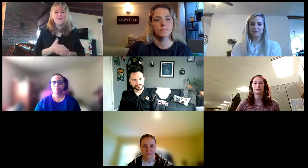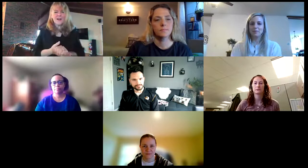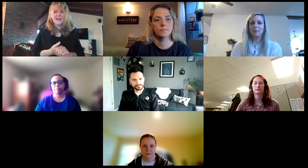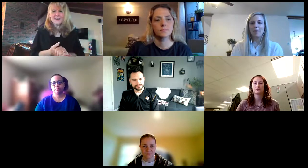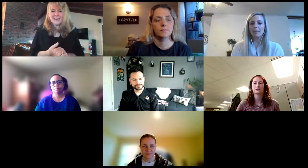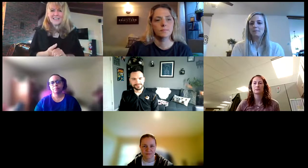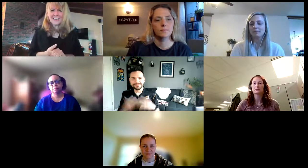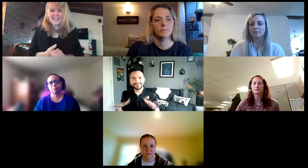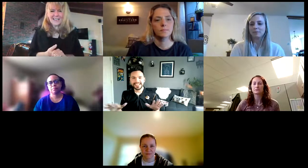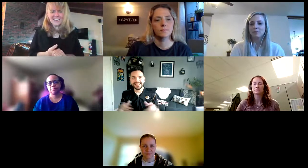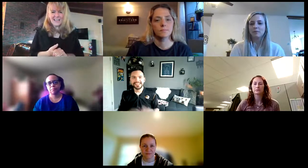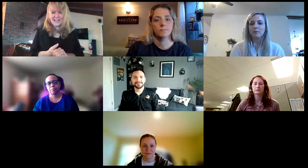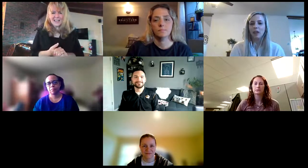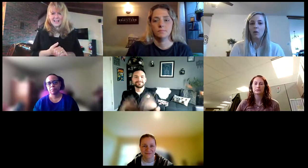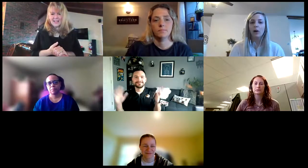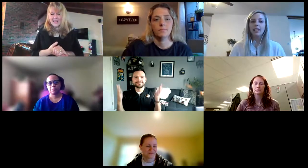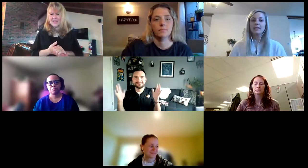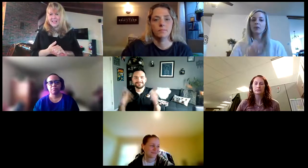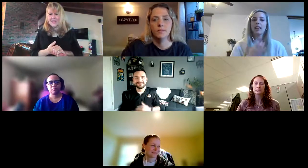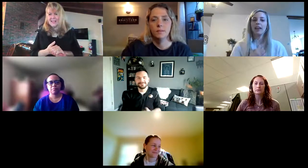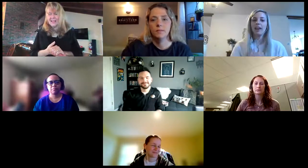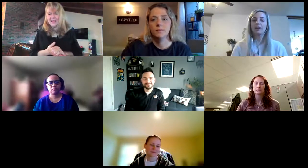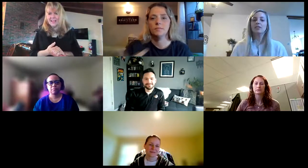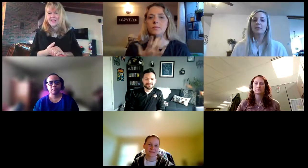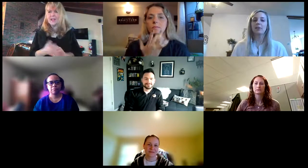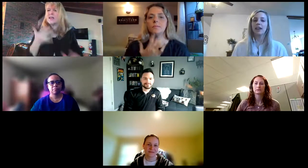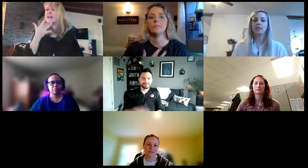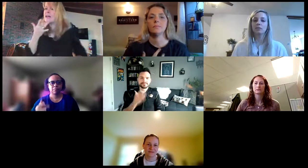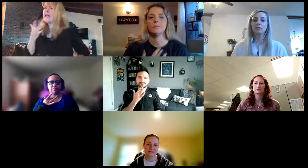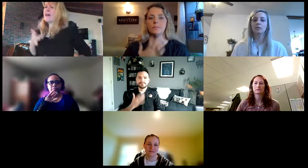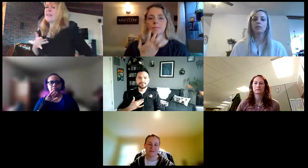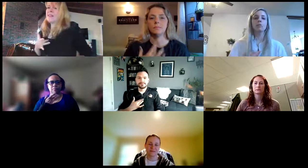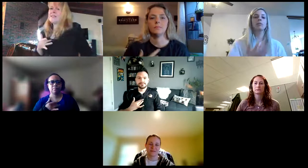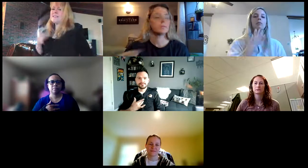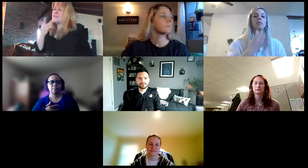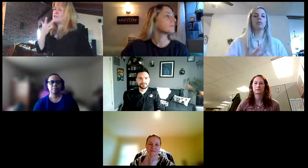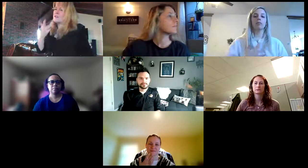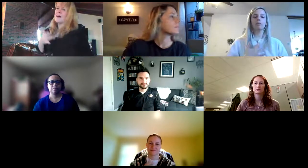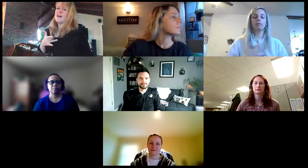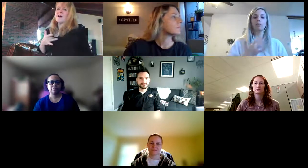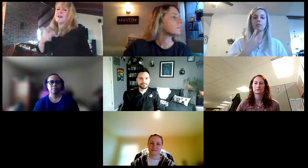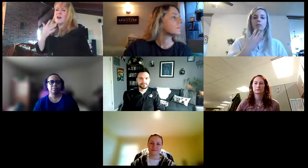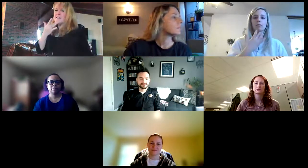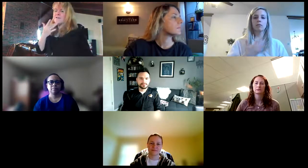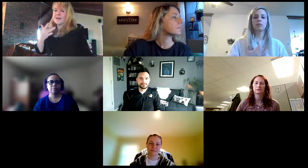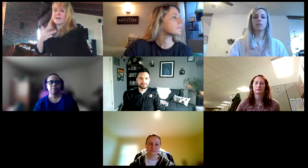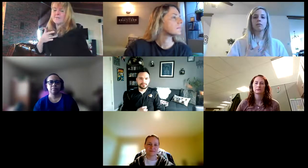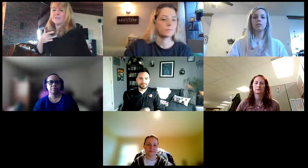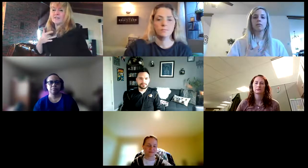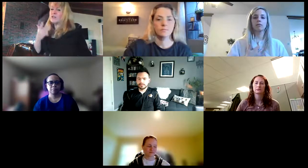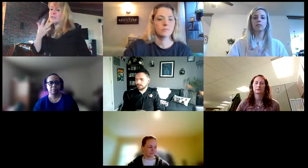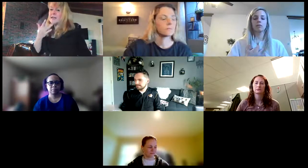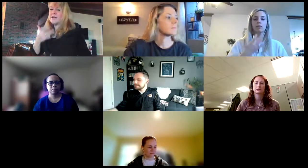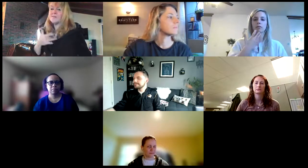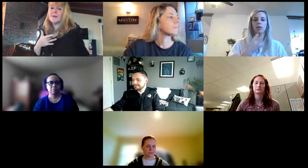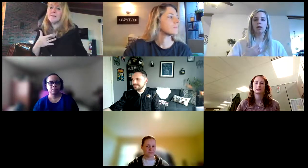All right. What is birthday? How do you say birthday? This is kind of a